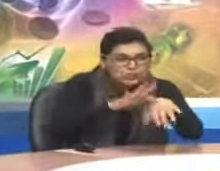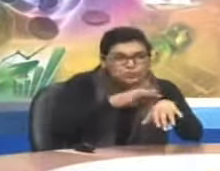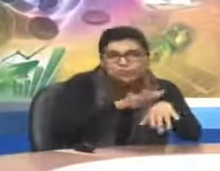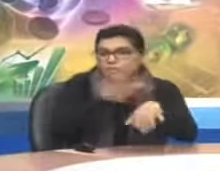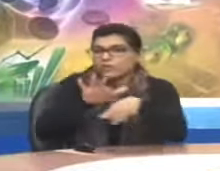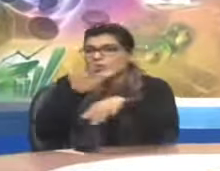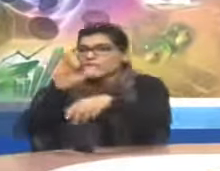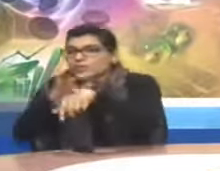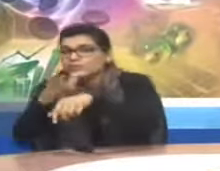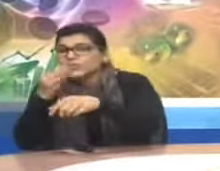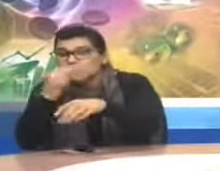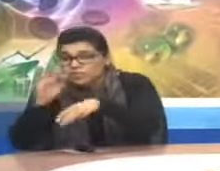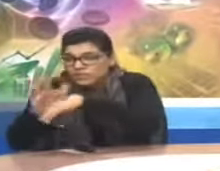other dangerous diseases.